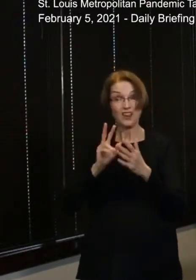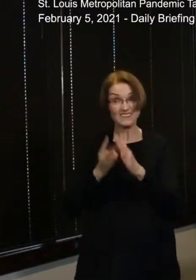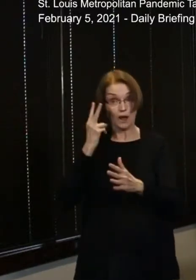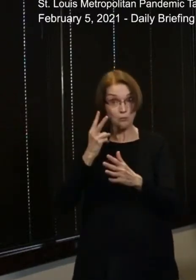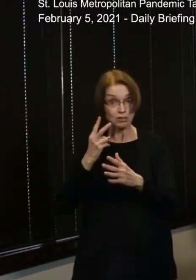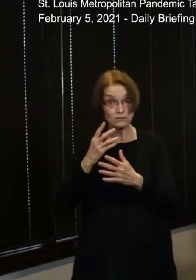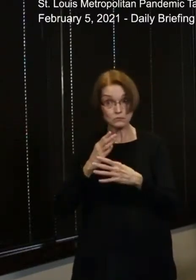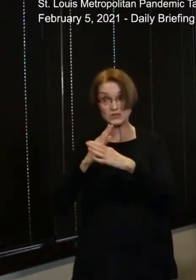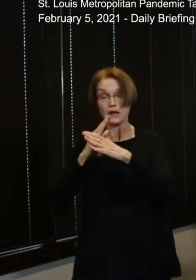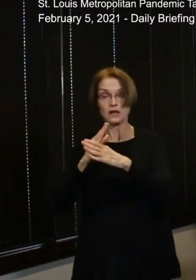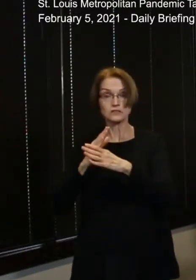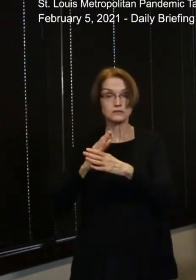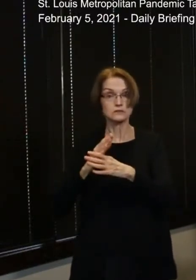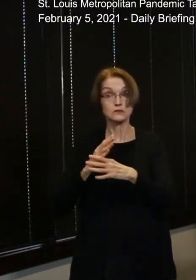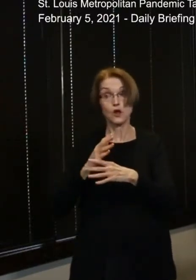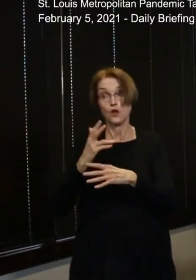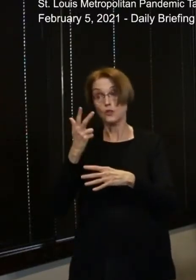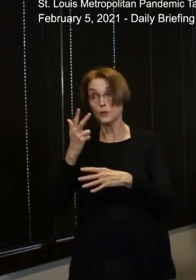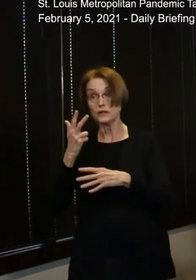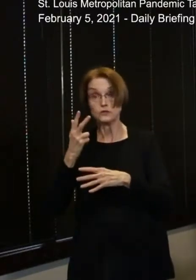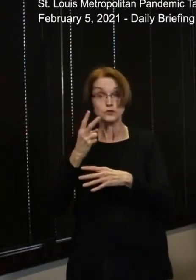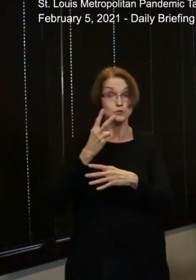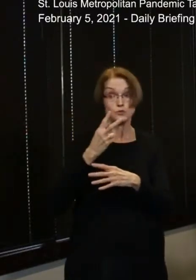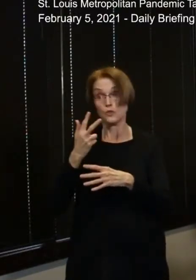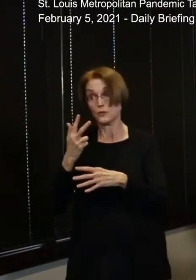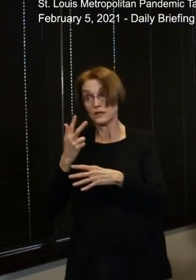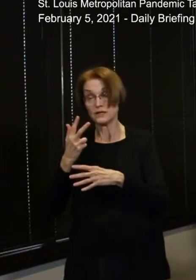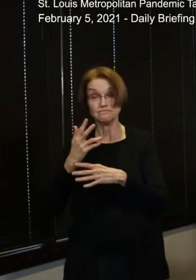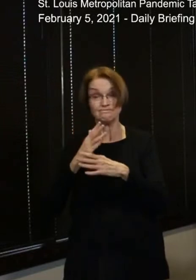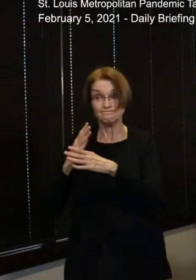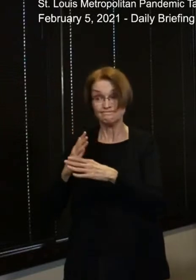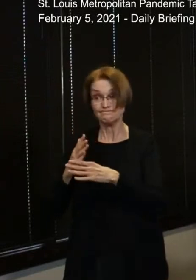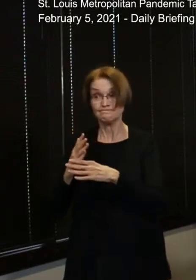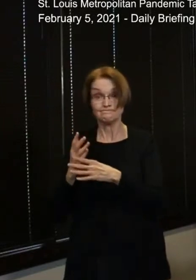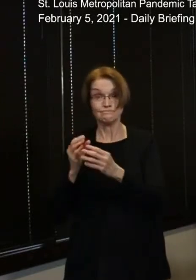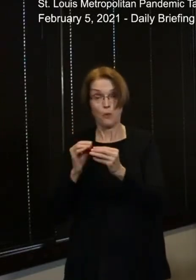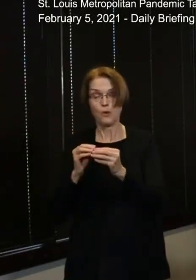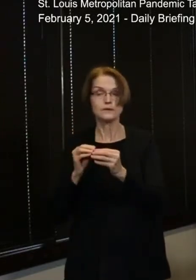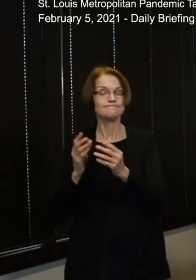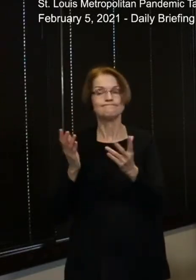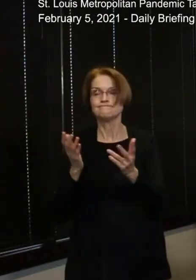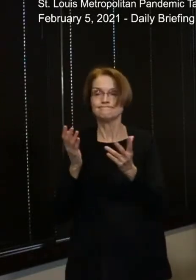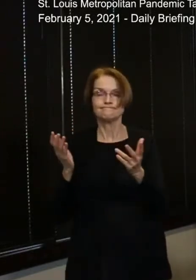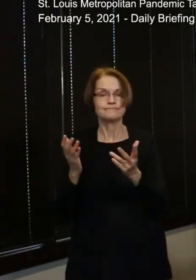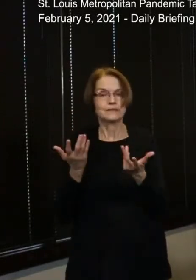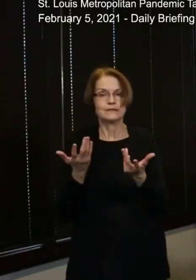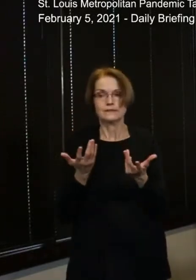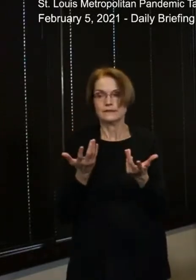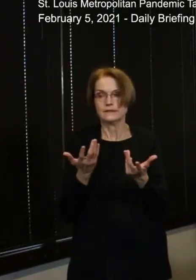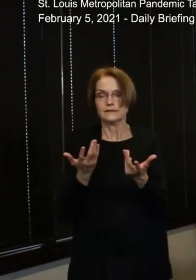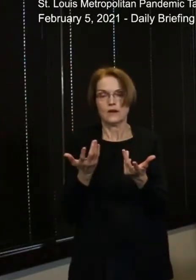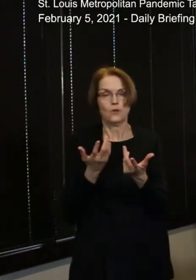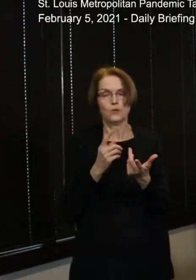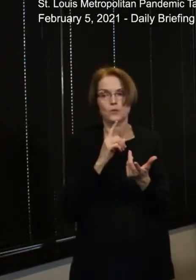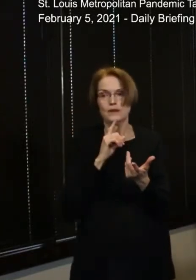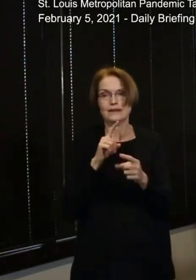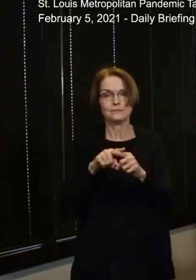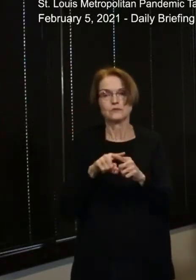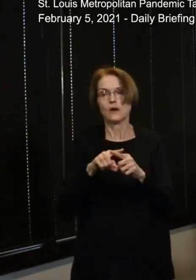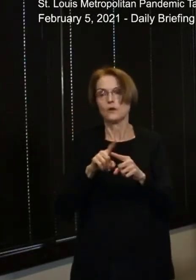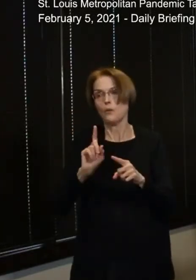wear 3, it triples. It's just added, and of course, everything is dependent upon context as